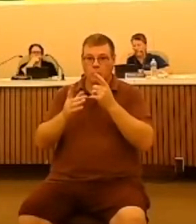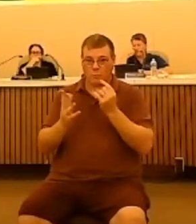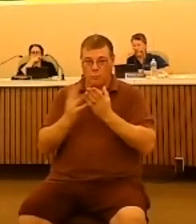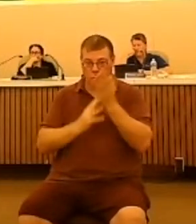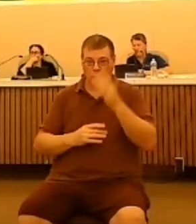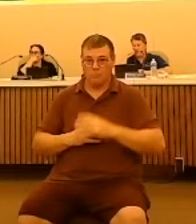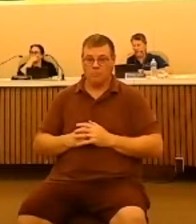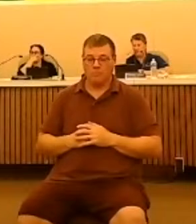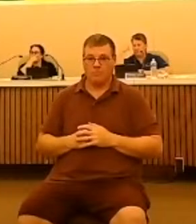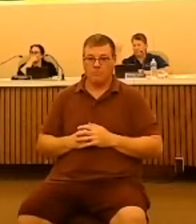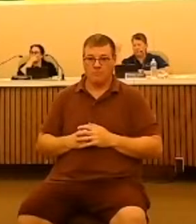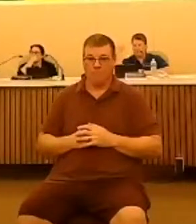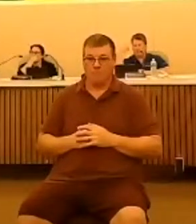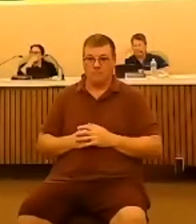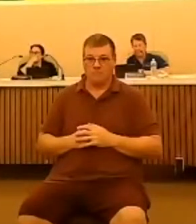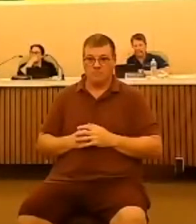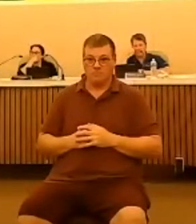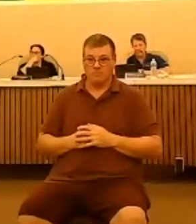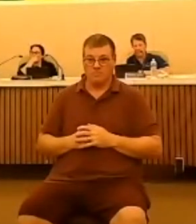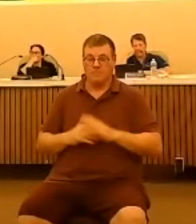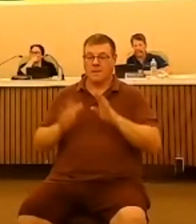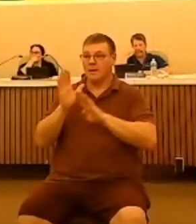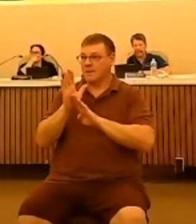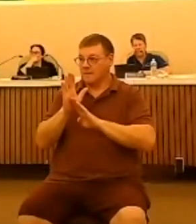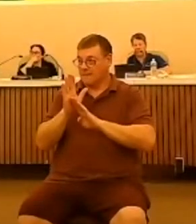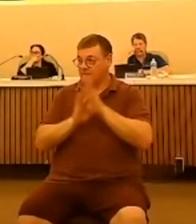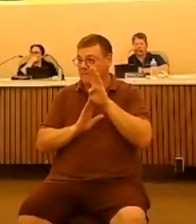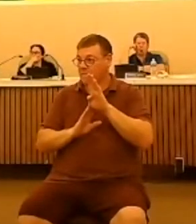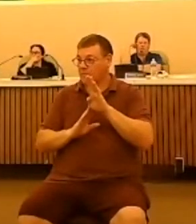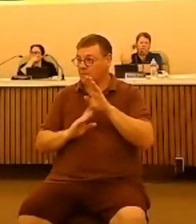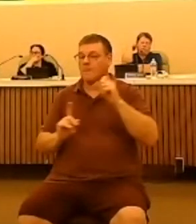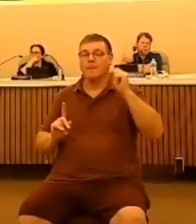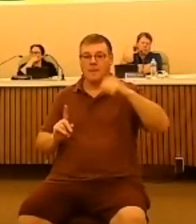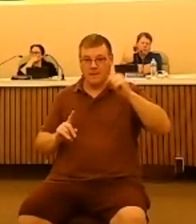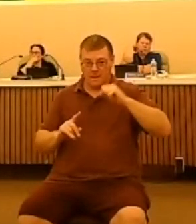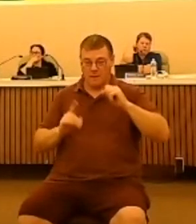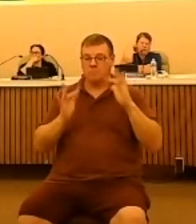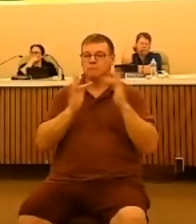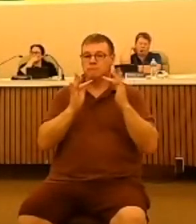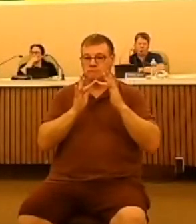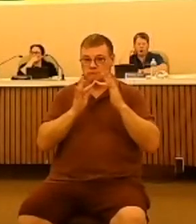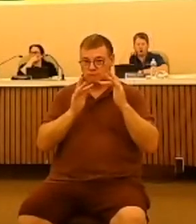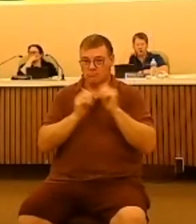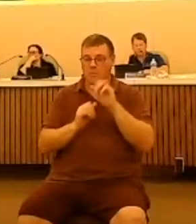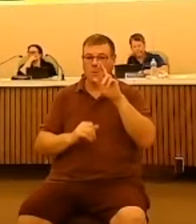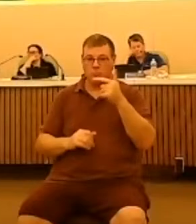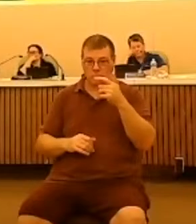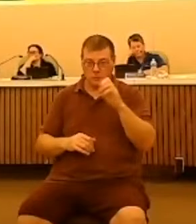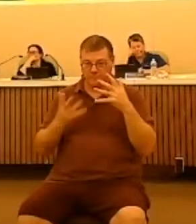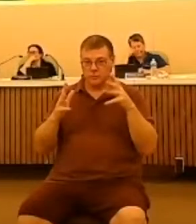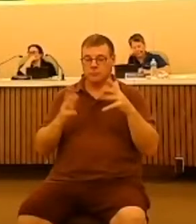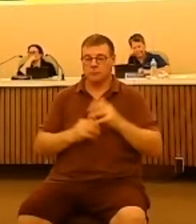So the developers are nodding their heads that yes, they've been working with RG&E in that regards.